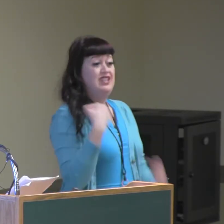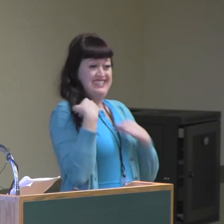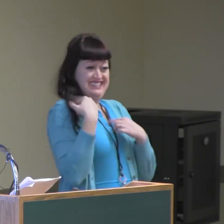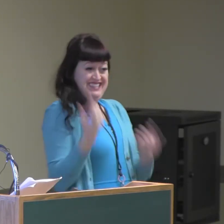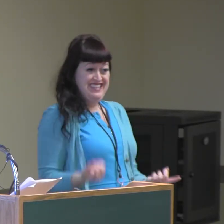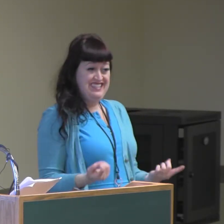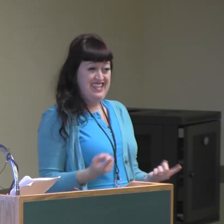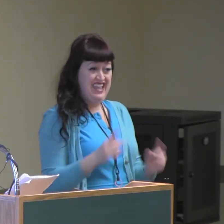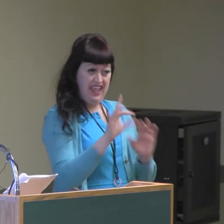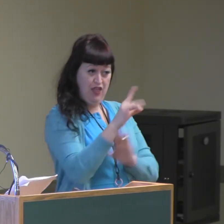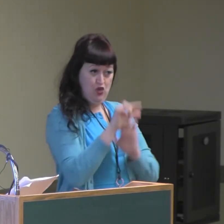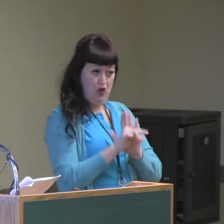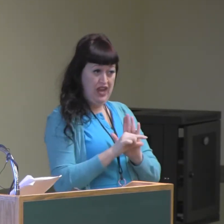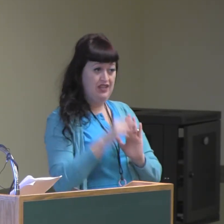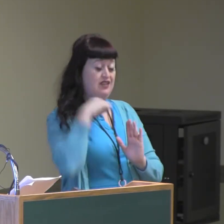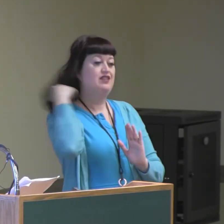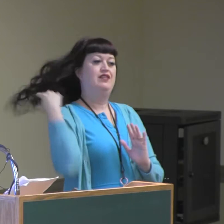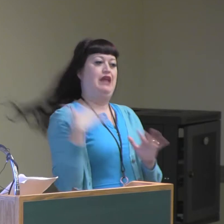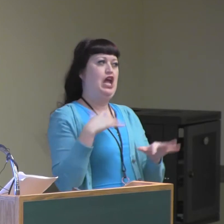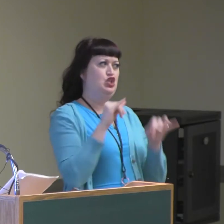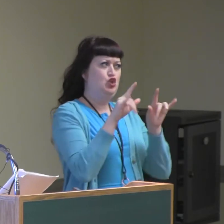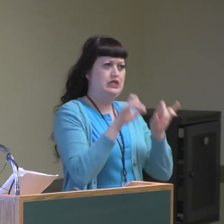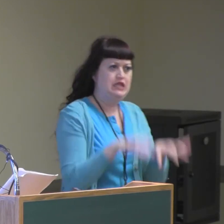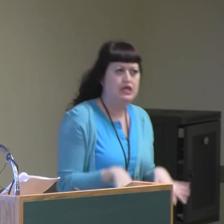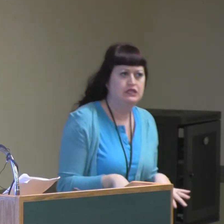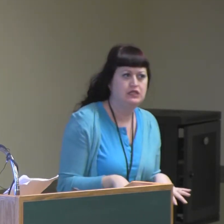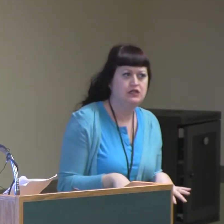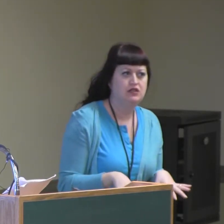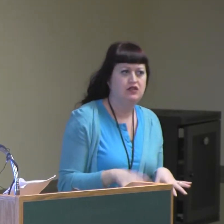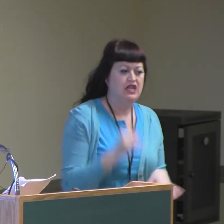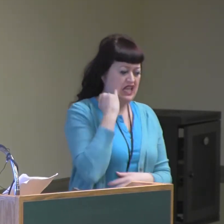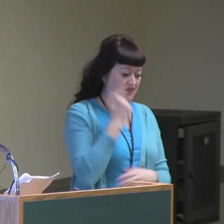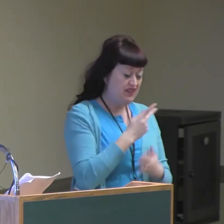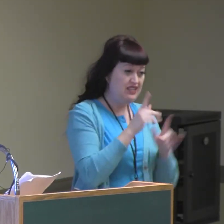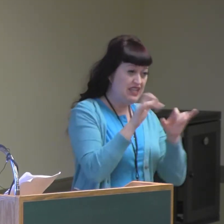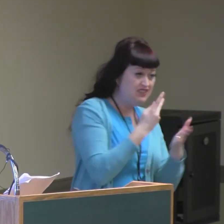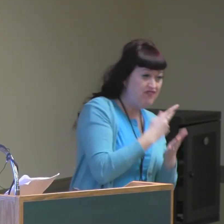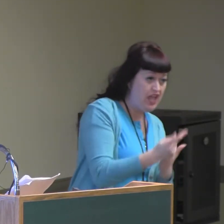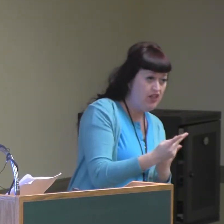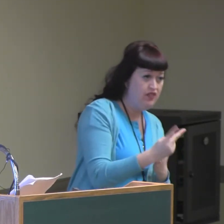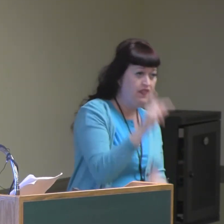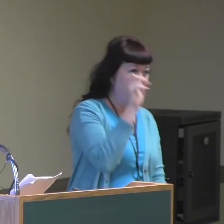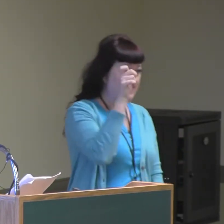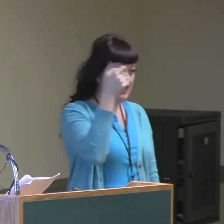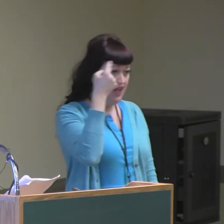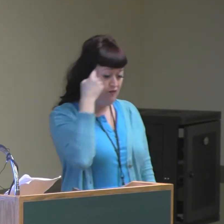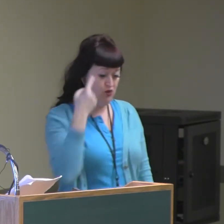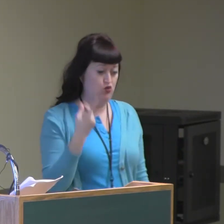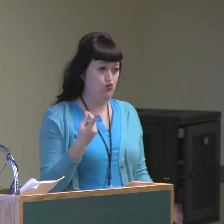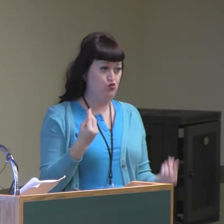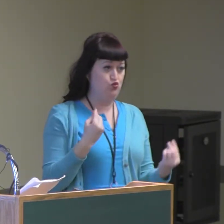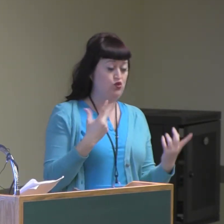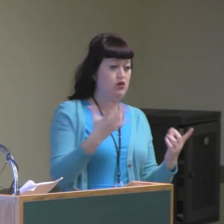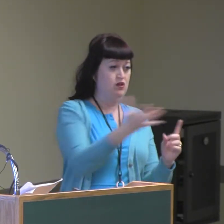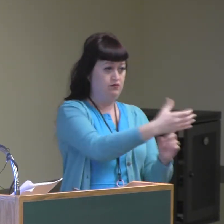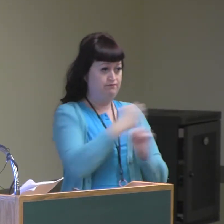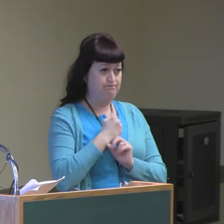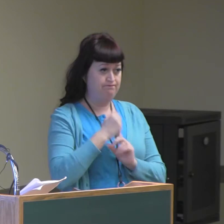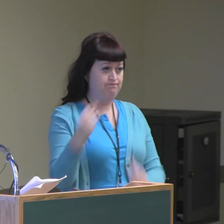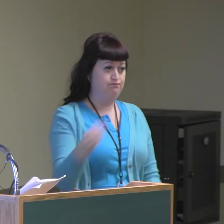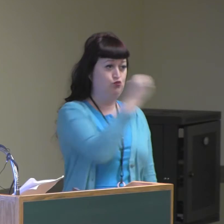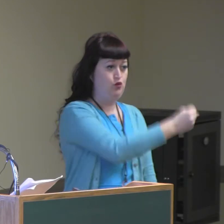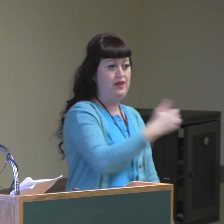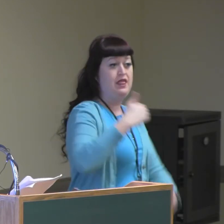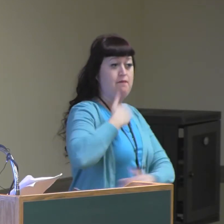Since I was in eighth grade, I took a test. If I failed the test, the government was going on to take me and put me in the